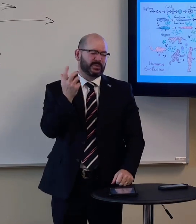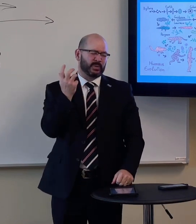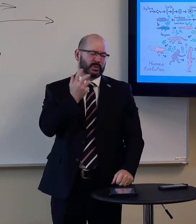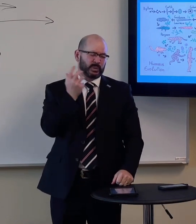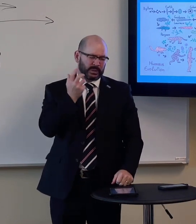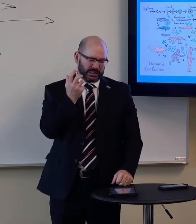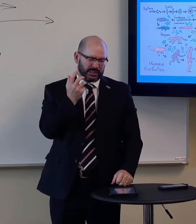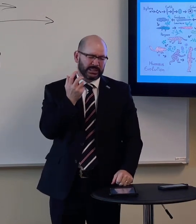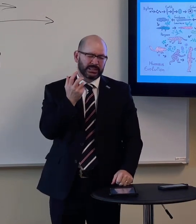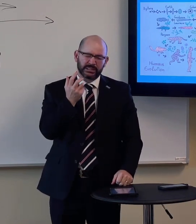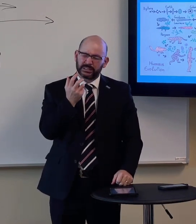understand, wow,